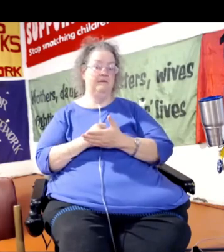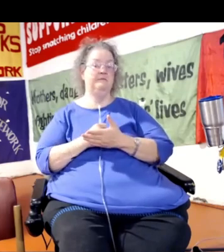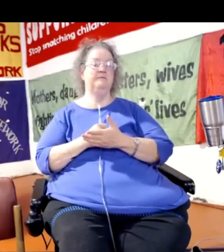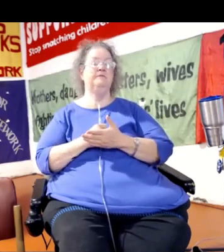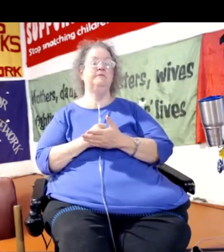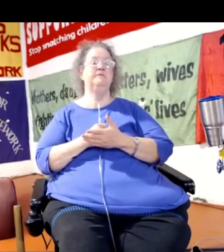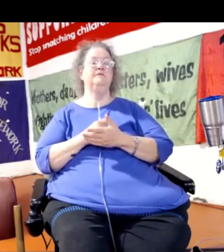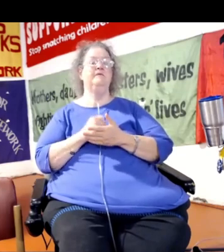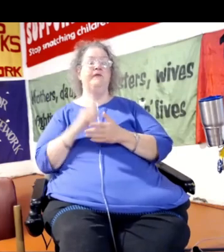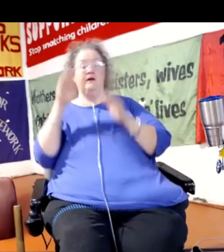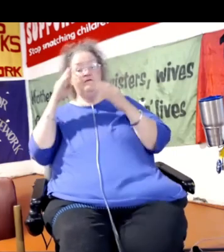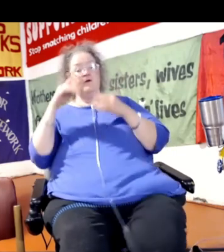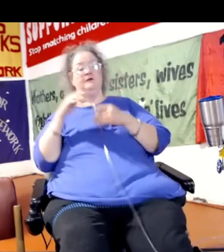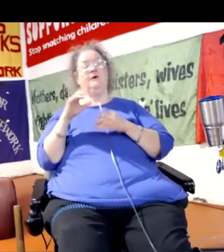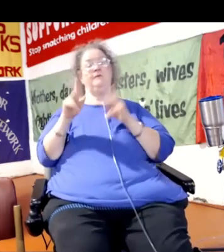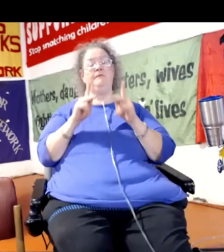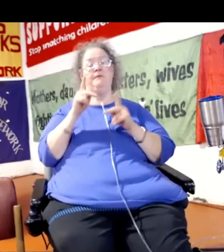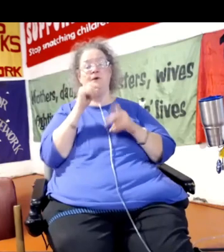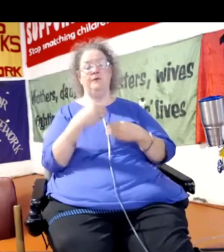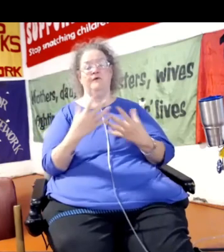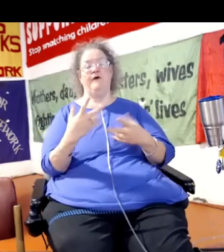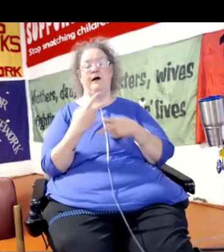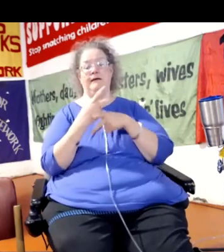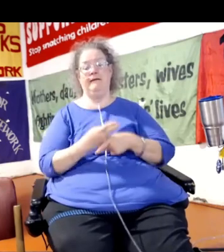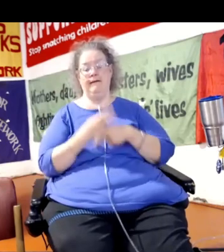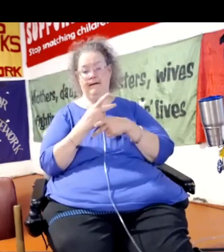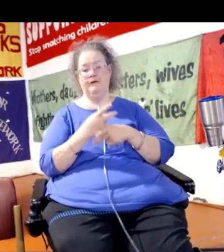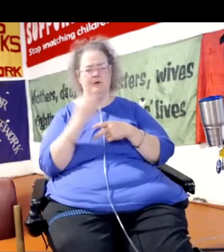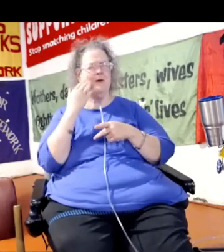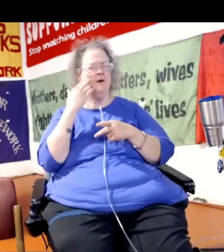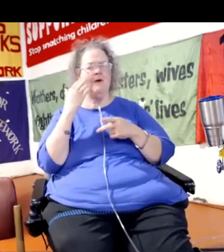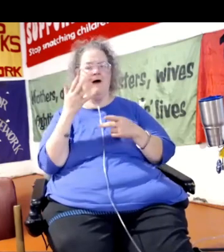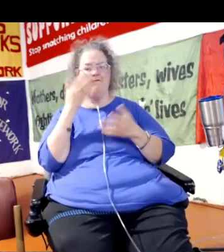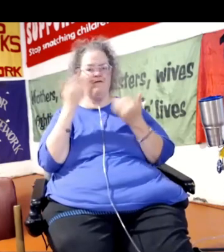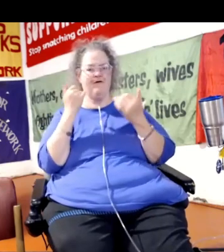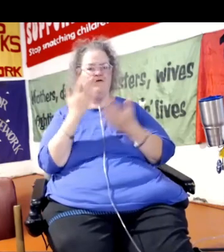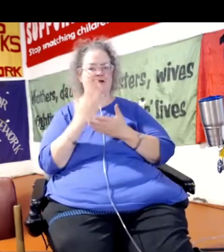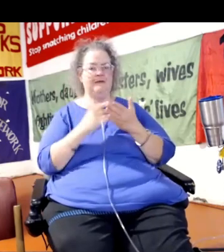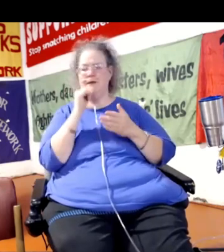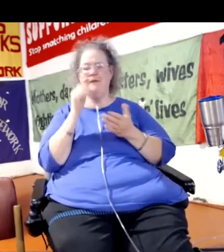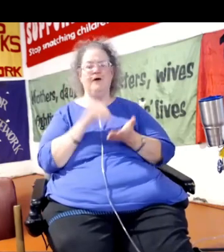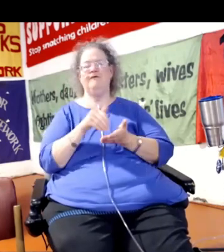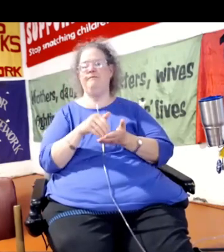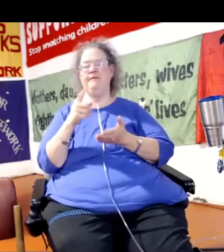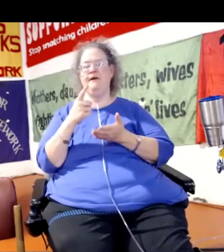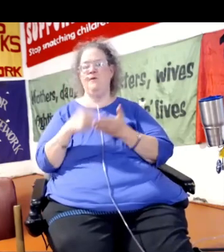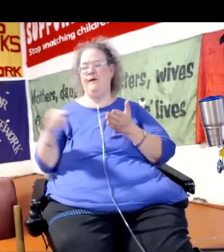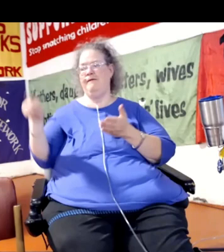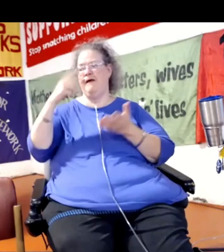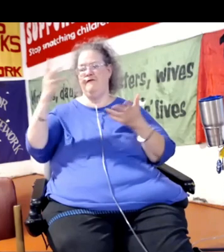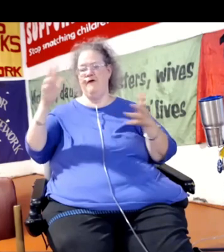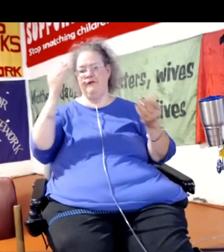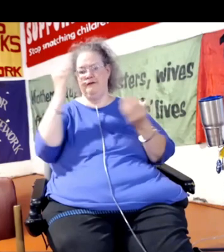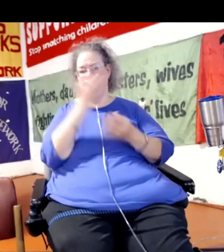on carers. So I'm sure I know I've left out some, but just so I won't repeat any of those. But I would, oh, and the